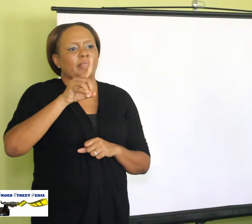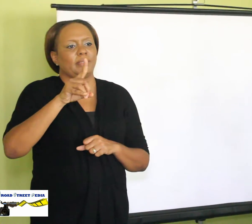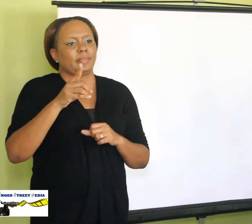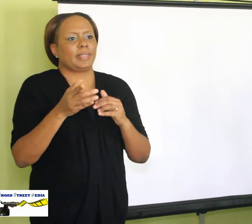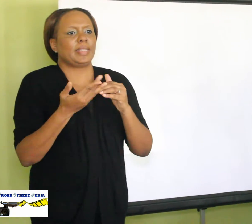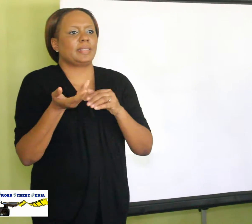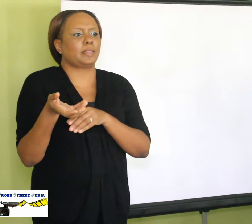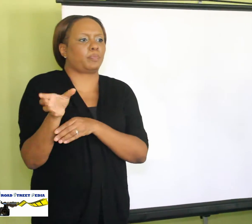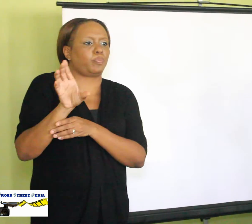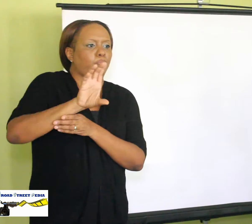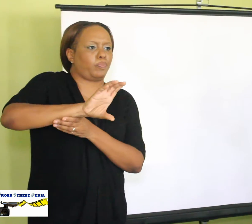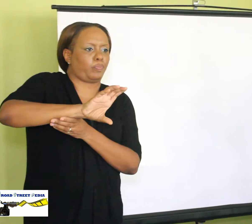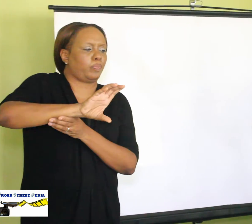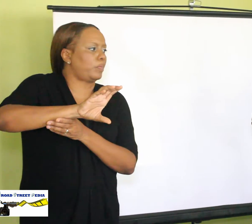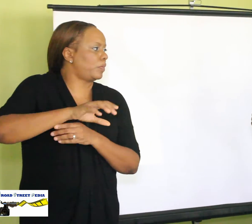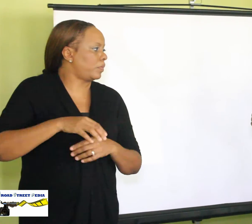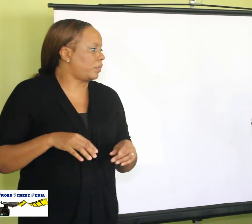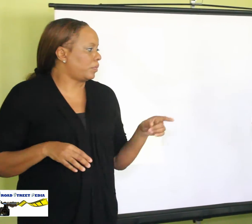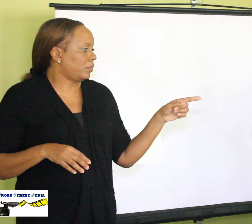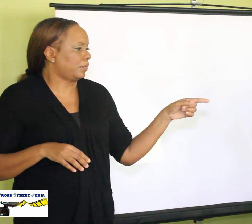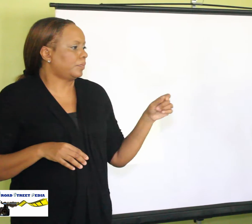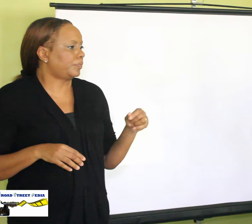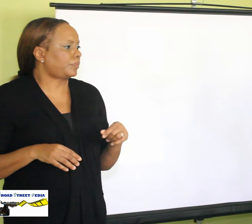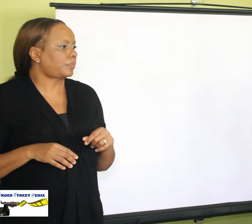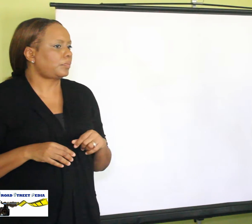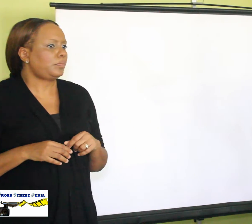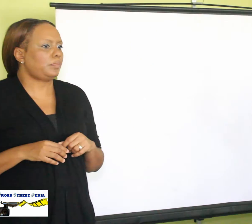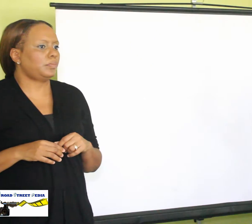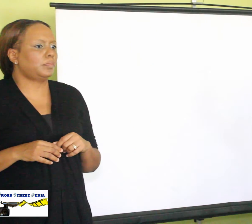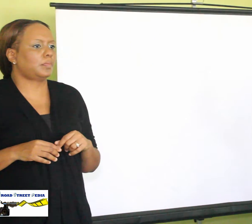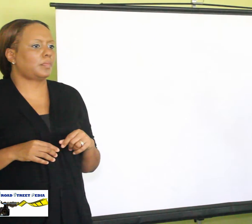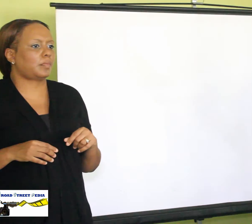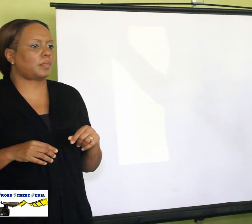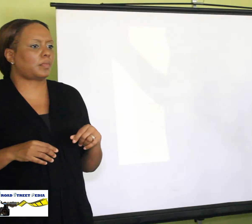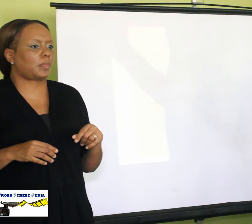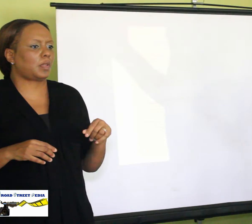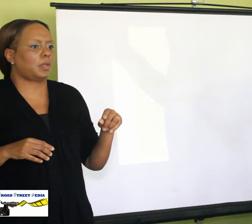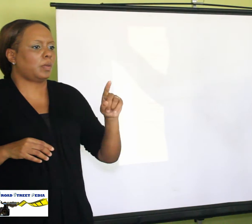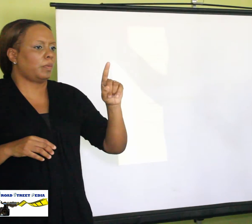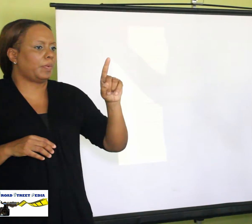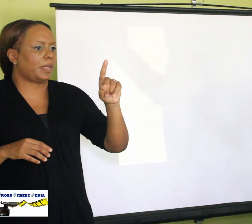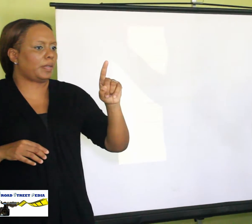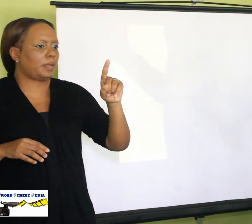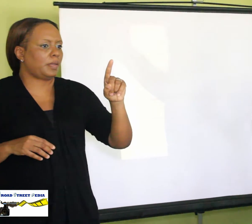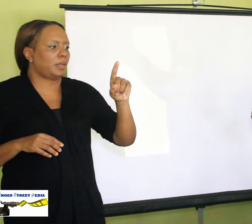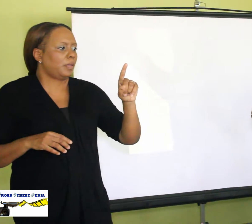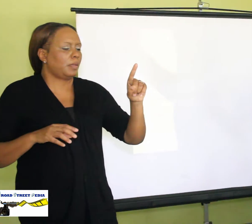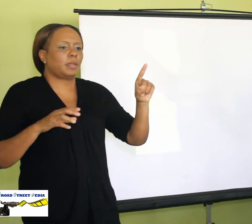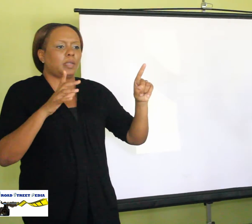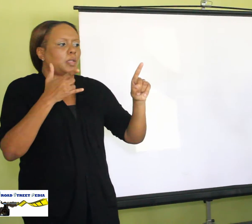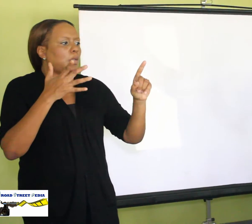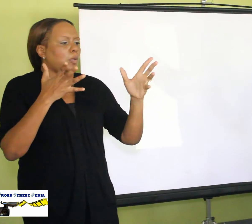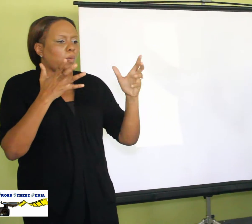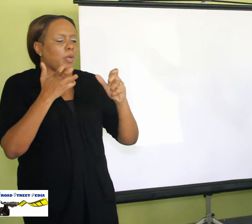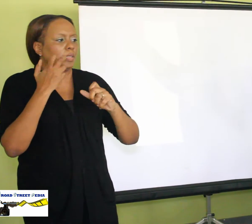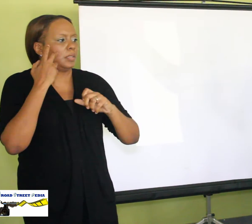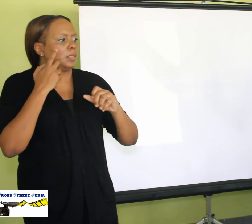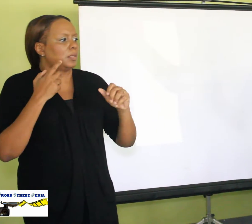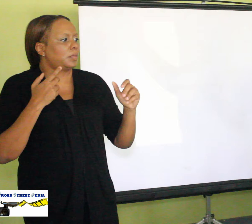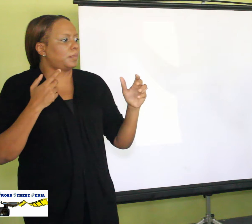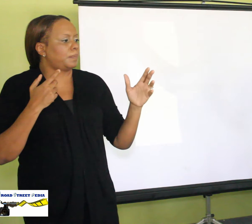various manufacturers. Your whole idea is to look at the ratio. And as Romeo